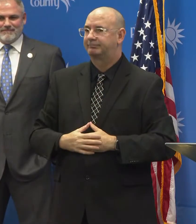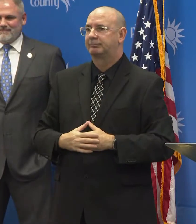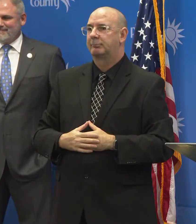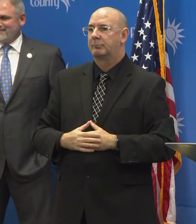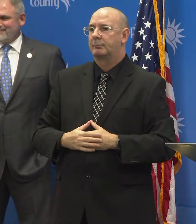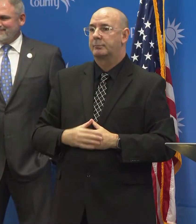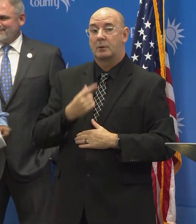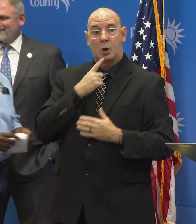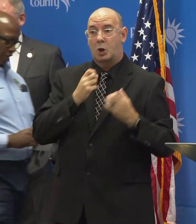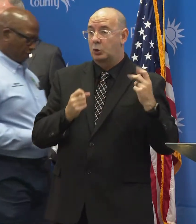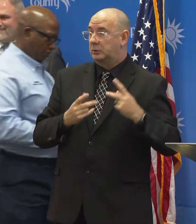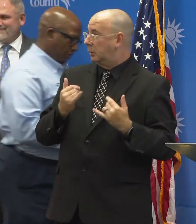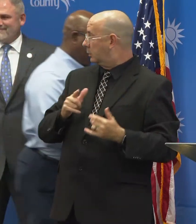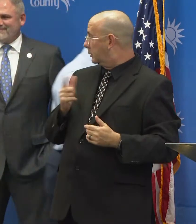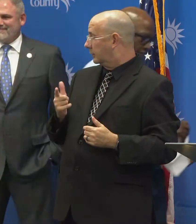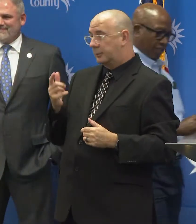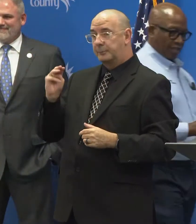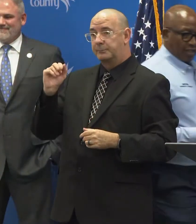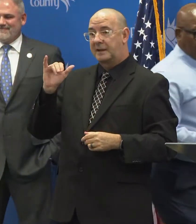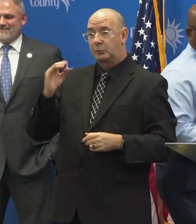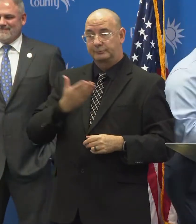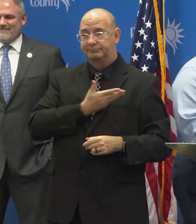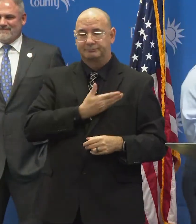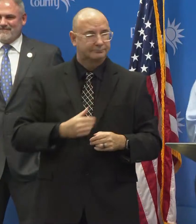sorry about that. No problem. Thank you, Mr.